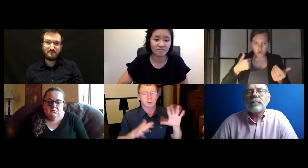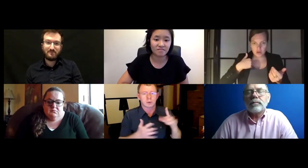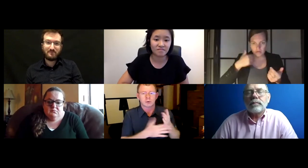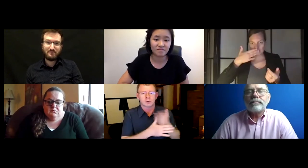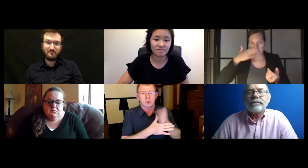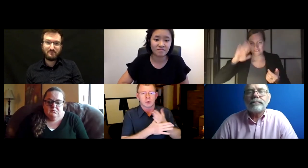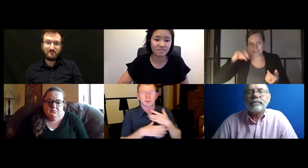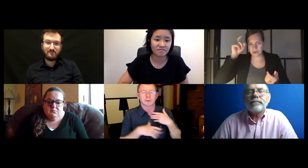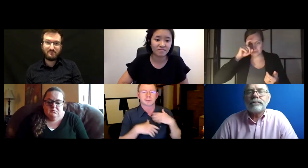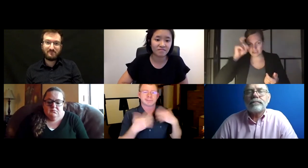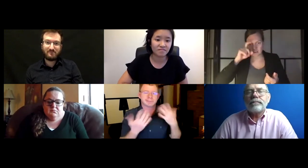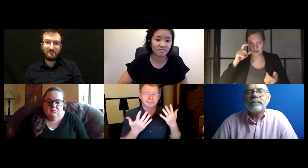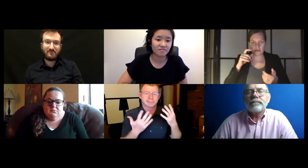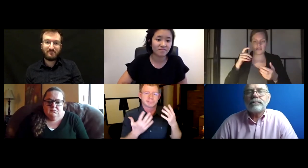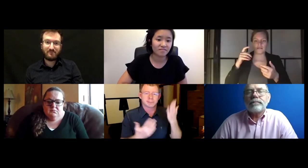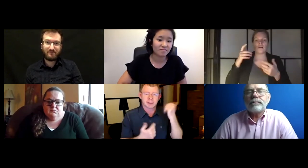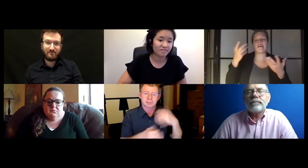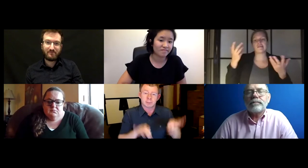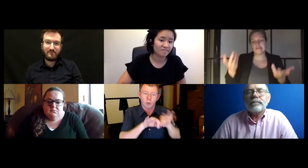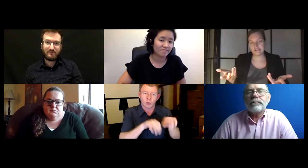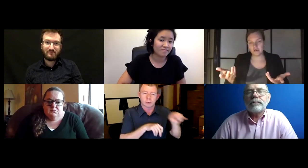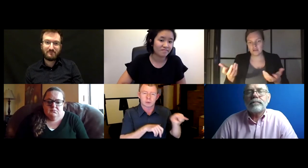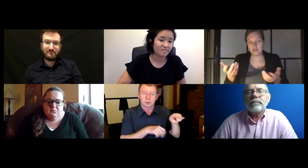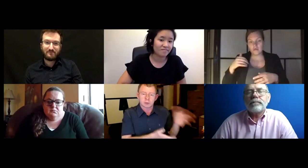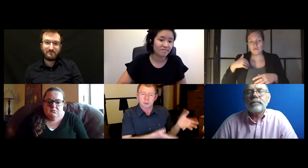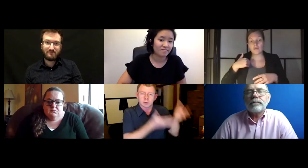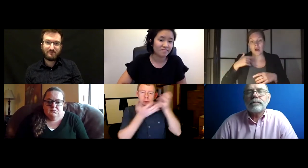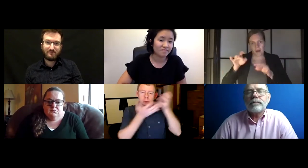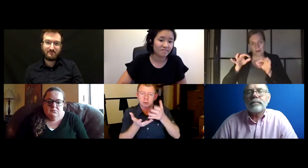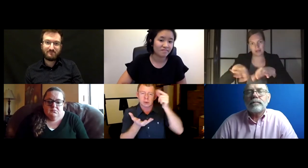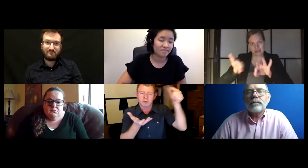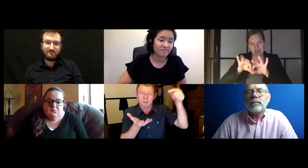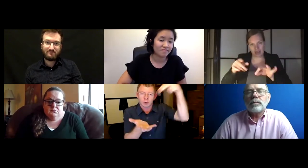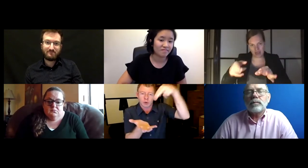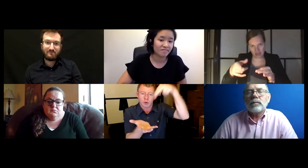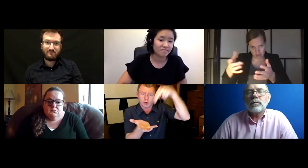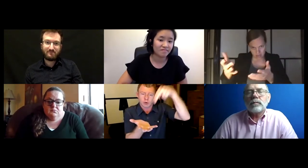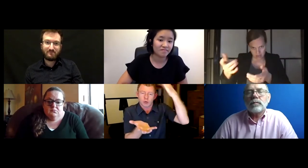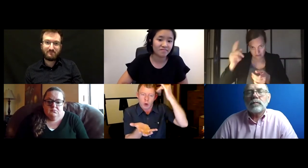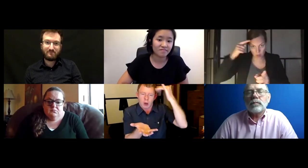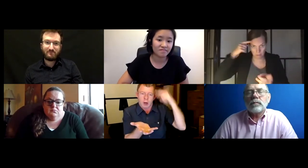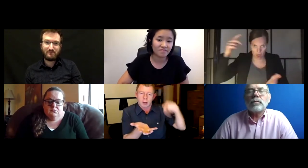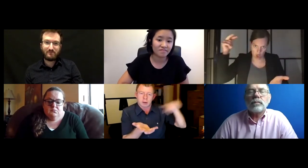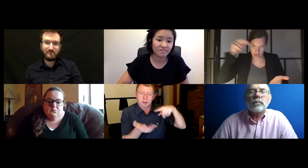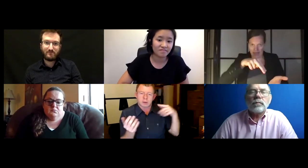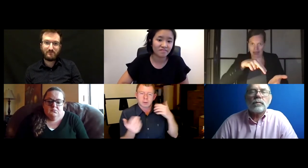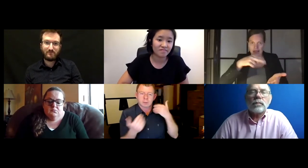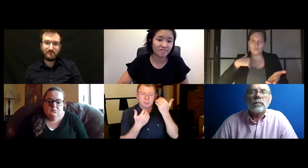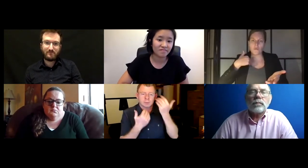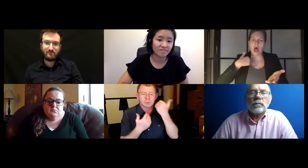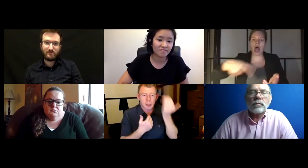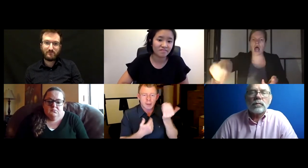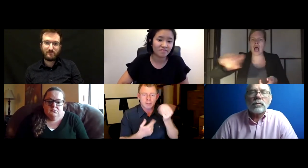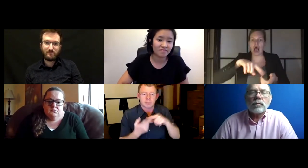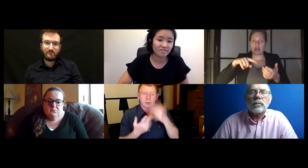That many people unfortunately had bad experiences being interviewed, and they didn't want to share their